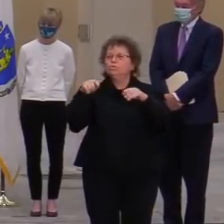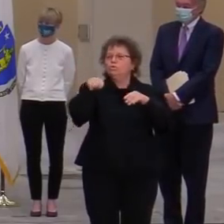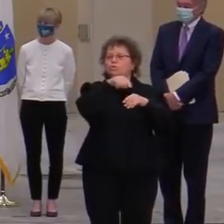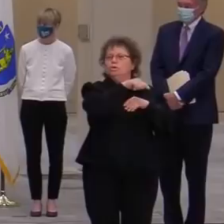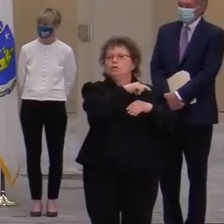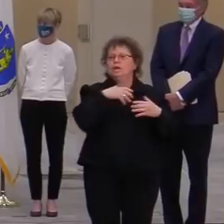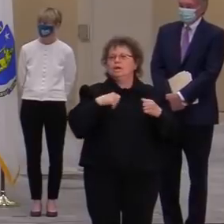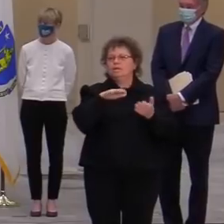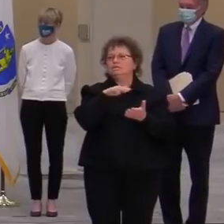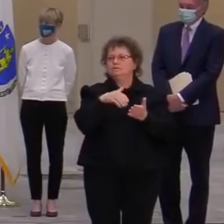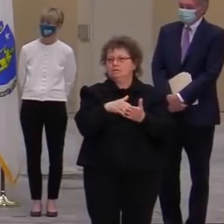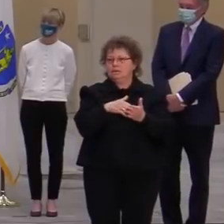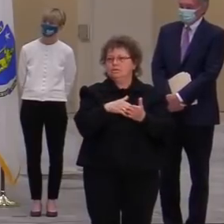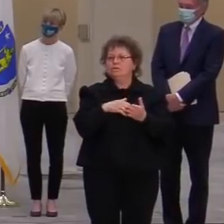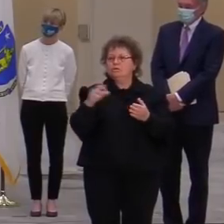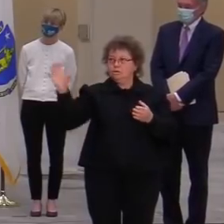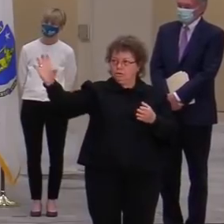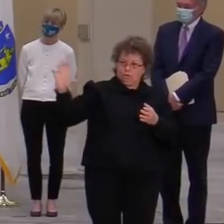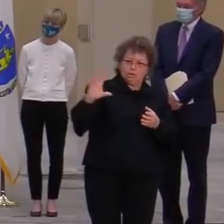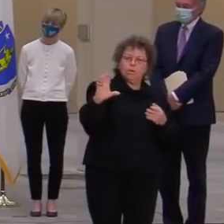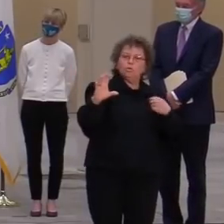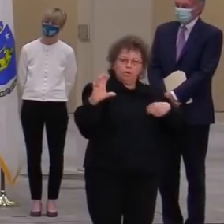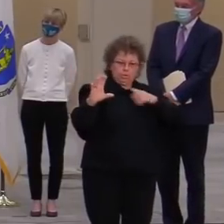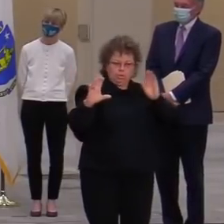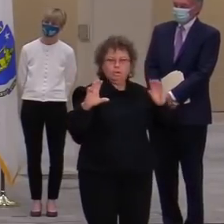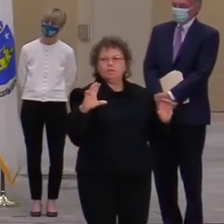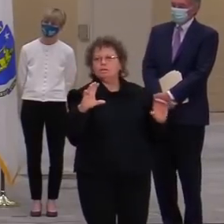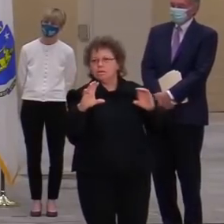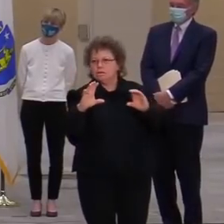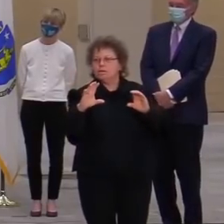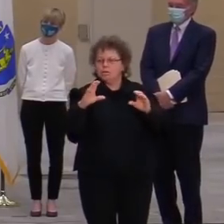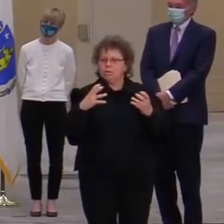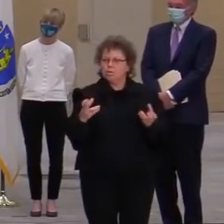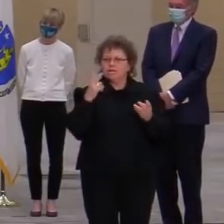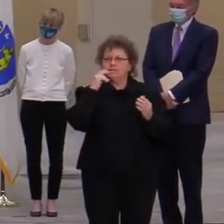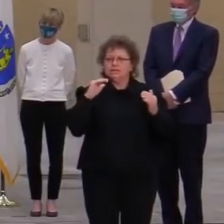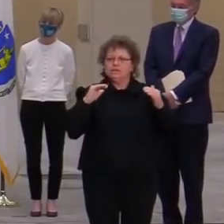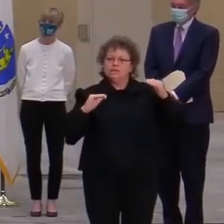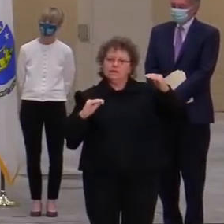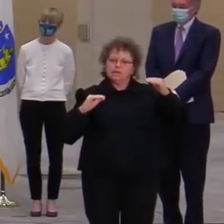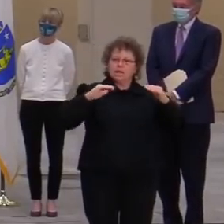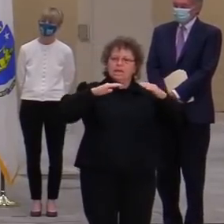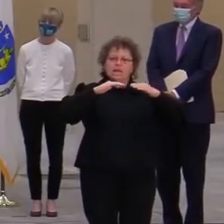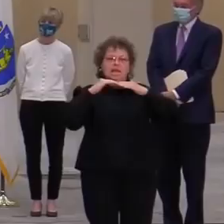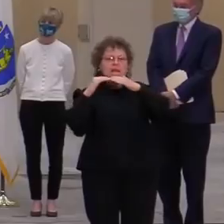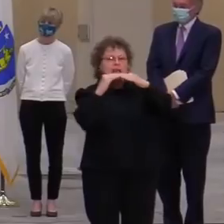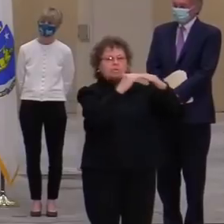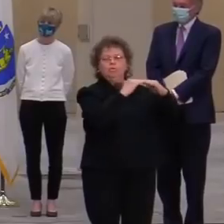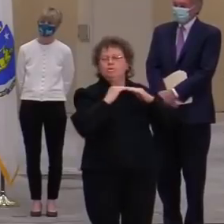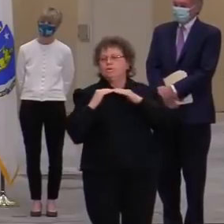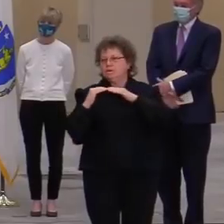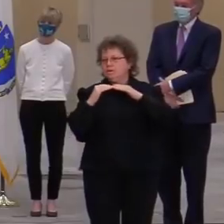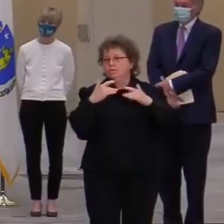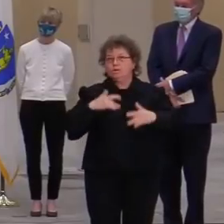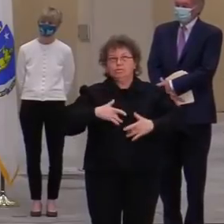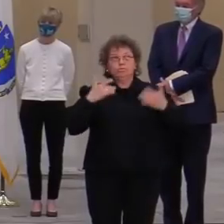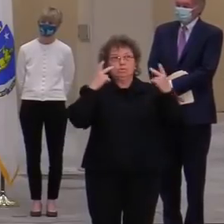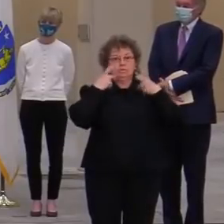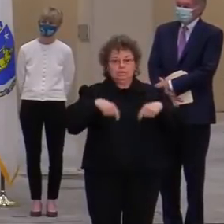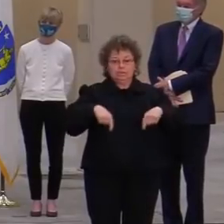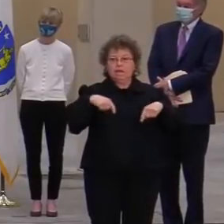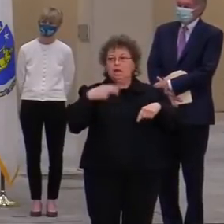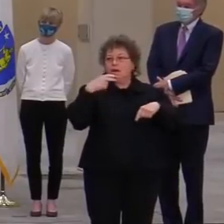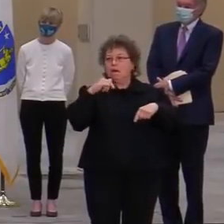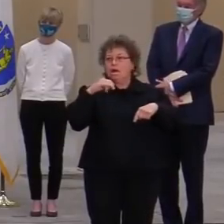with them on and put some of ours in as well to deal with some of the issues around equity. We're thrilled to have this site here, which obviously will make a big difference for